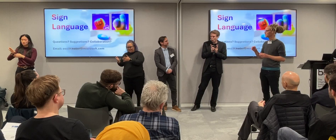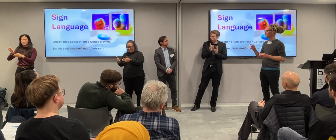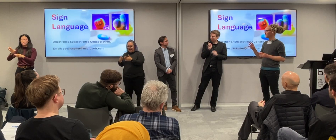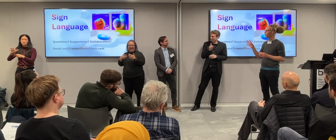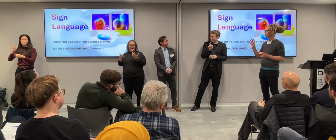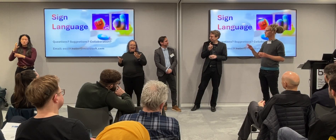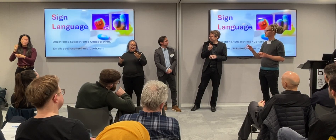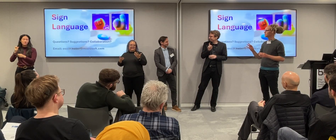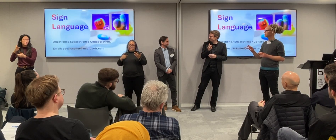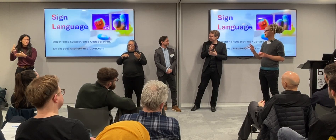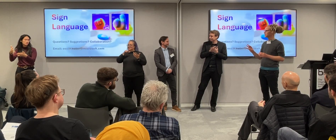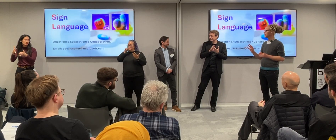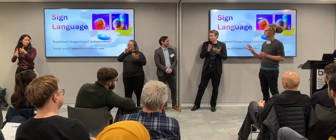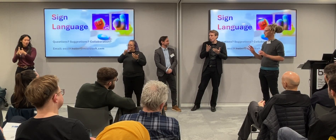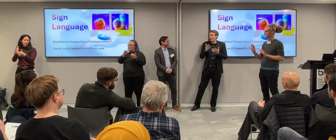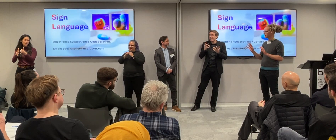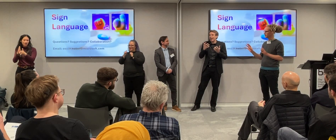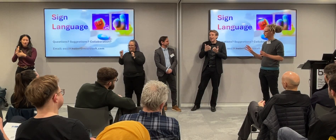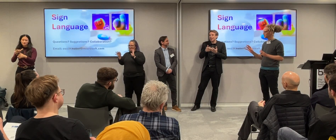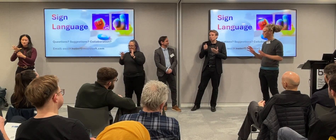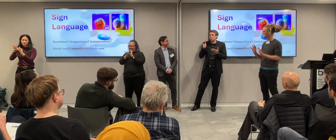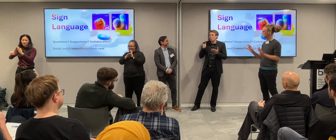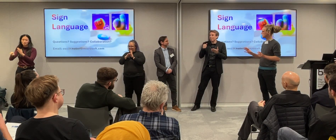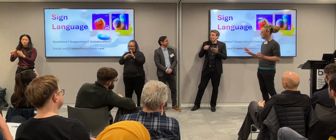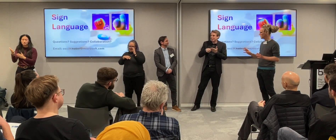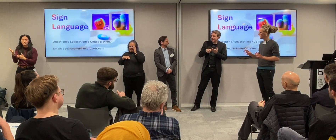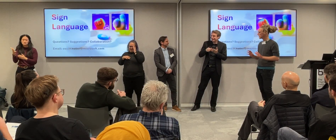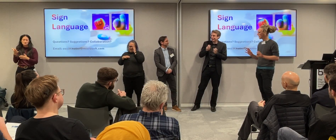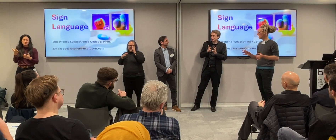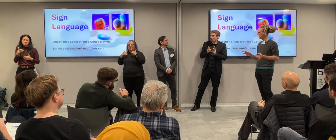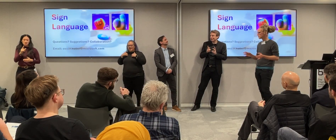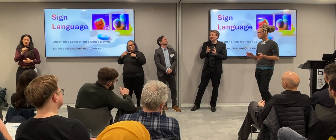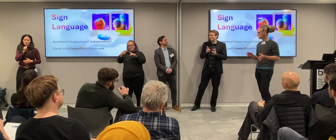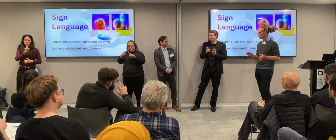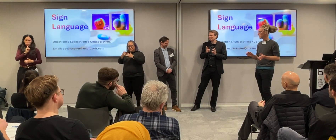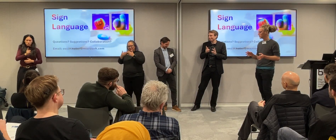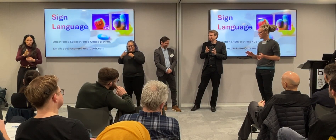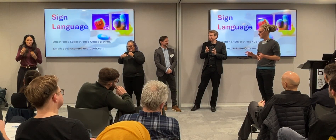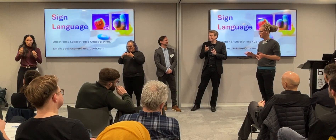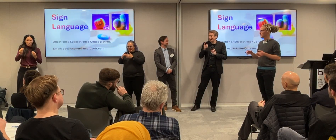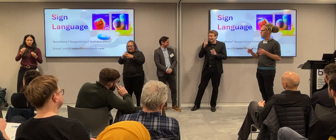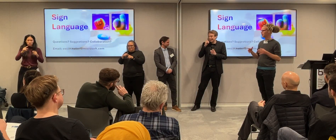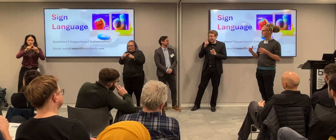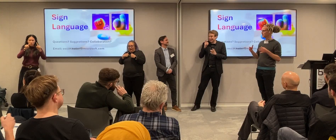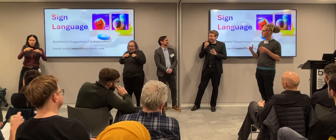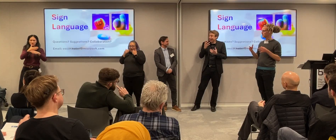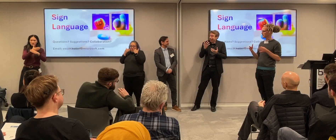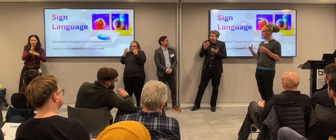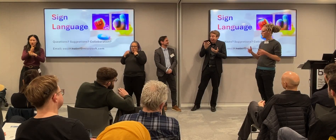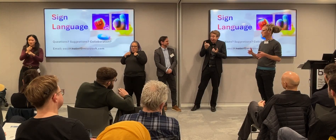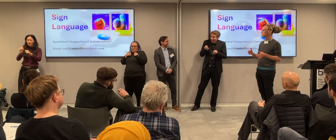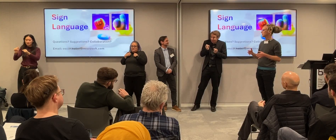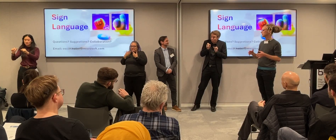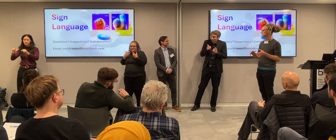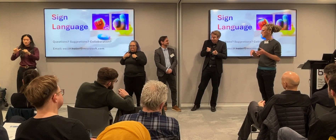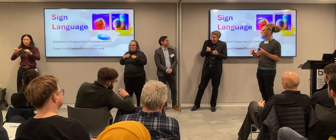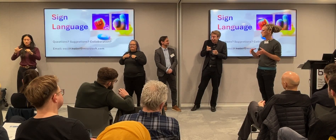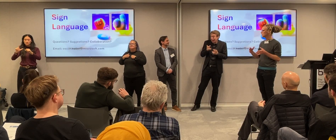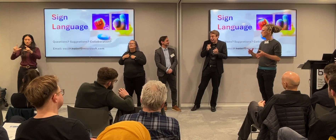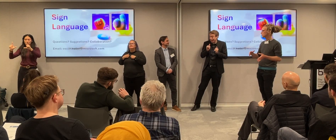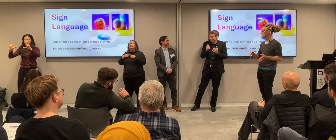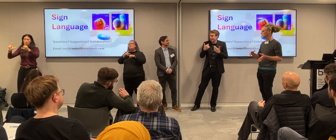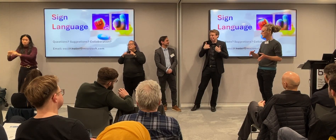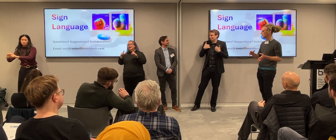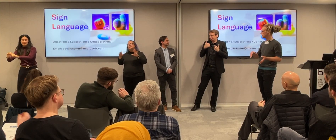like how you can pin them. I think that there are specifics about that. I'm just not aware of them. But like definitely what I can say